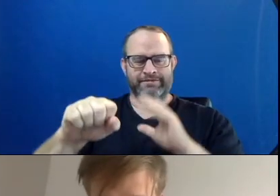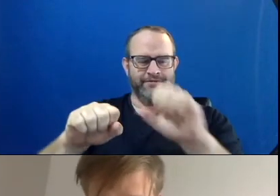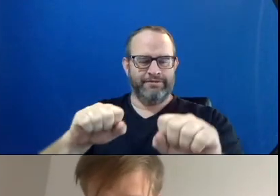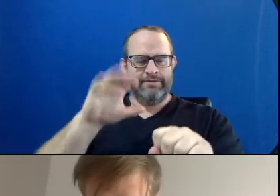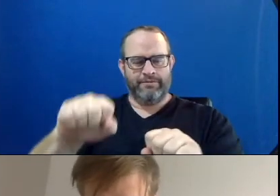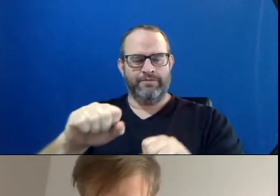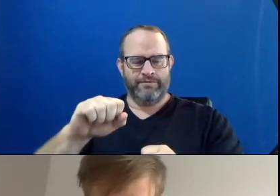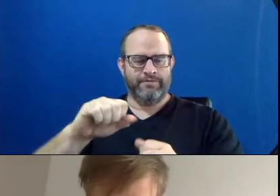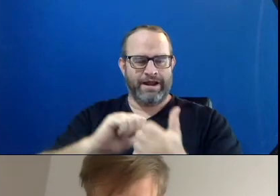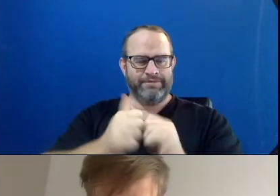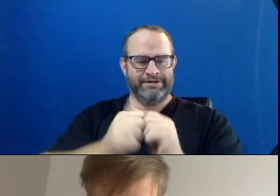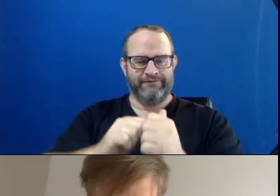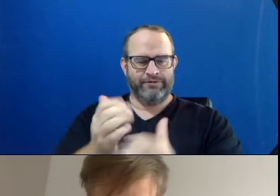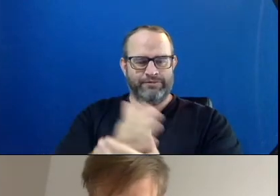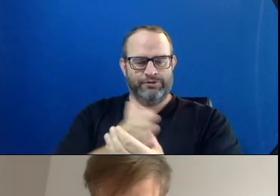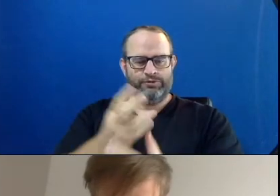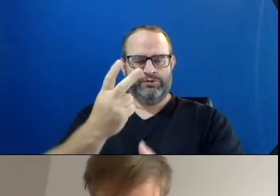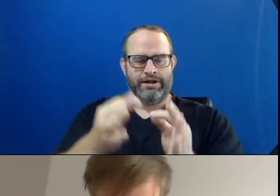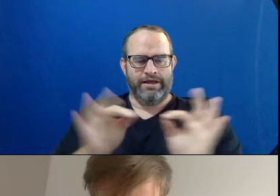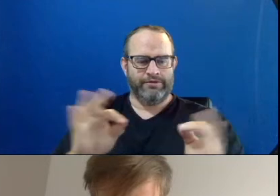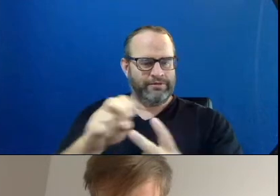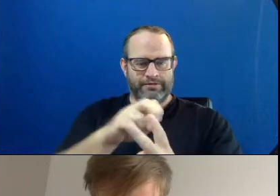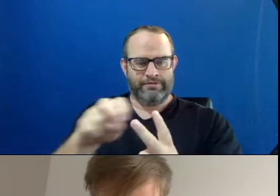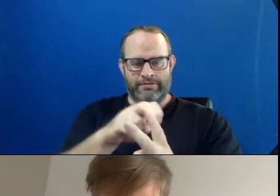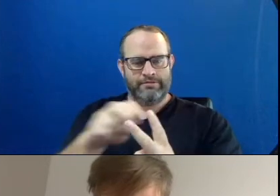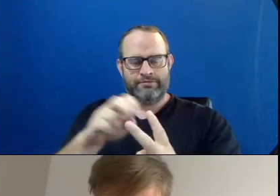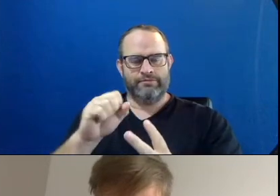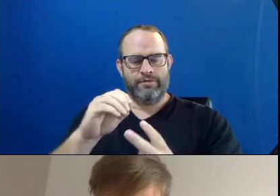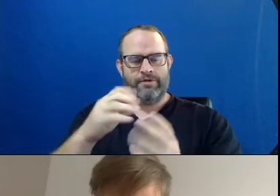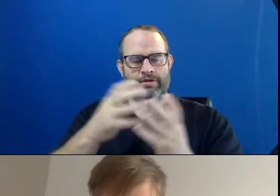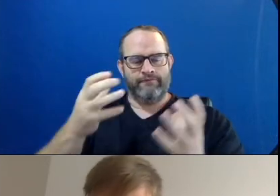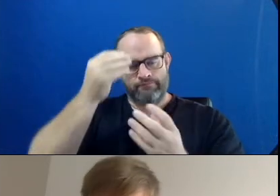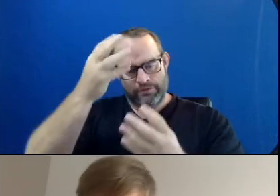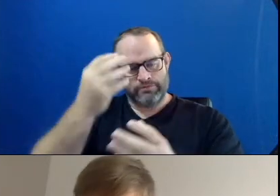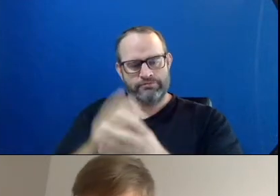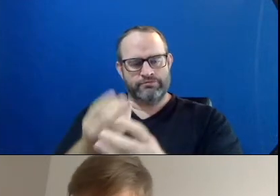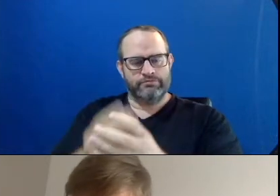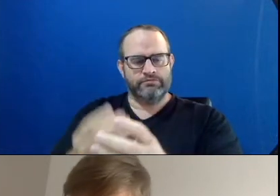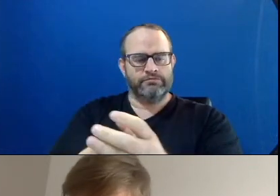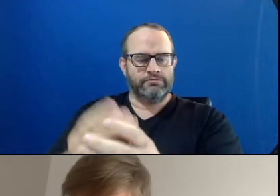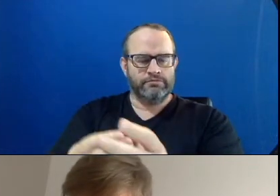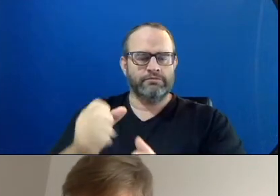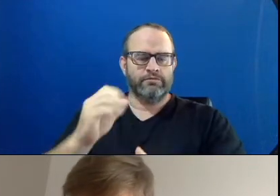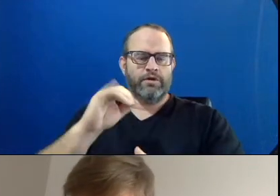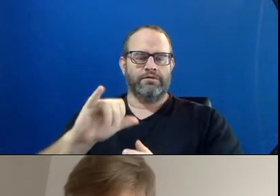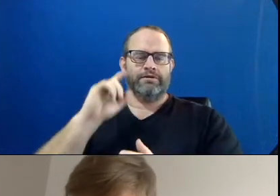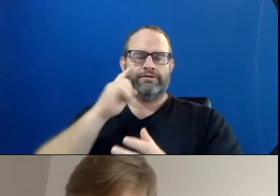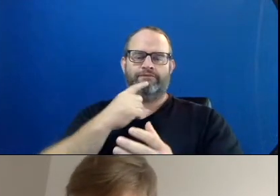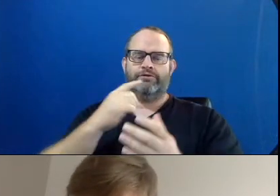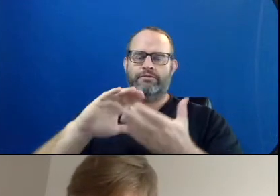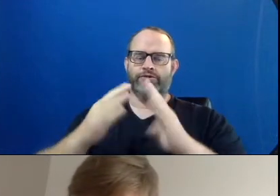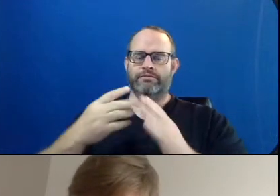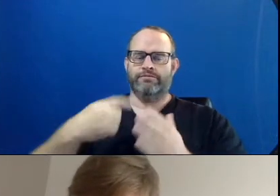experience. And so the brain then is able to catch both languages and both modes of access at the same